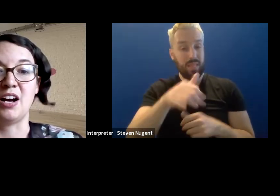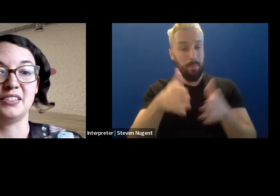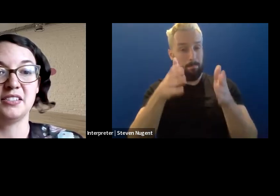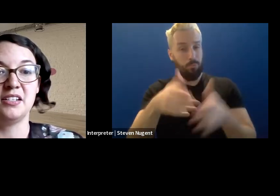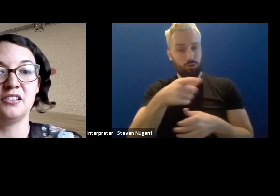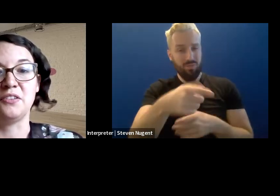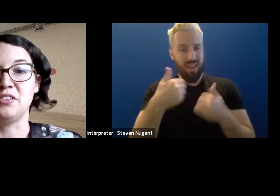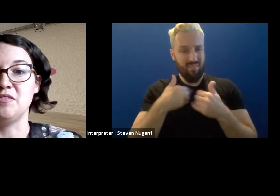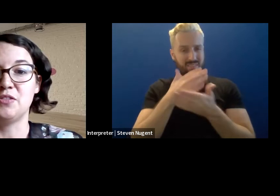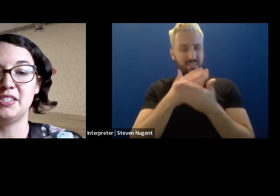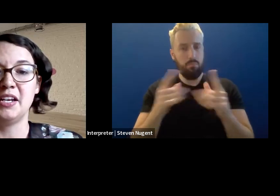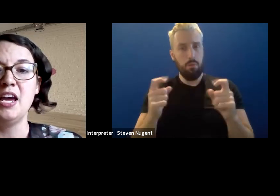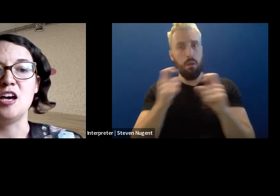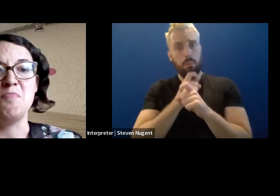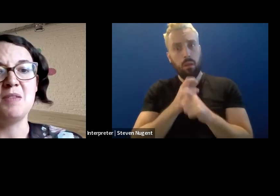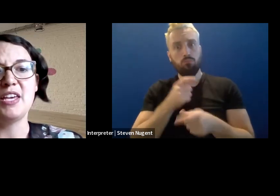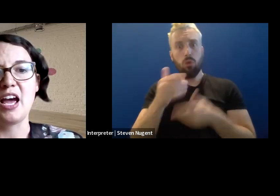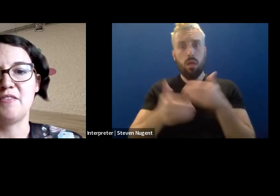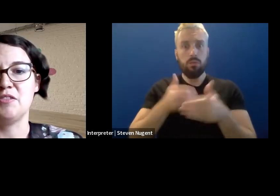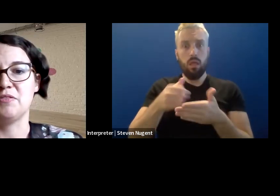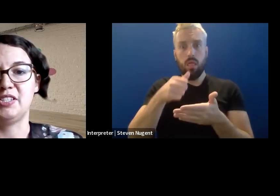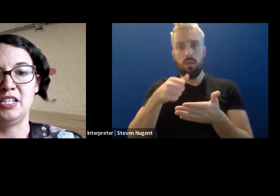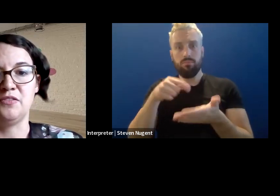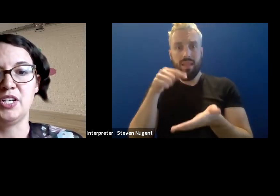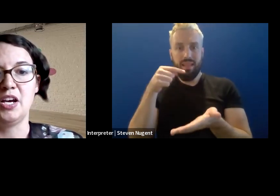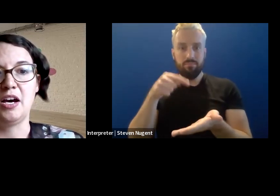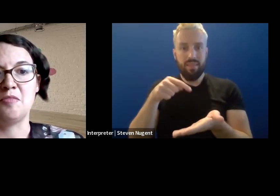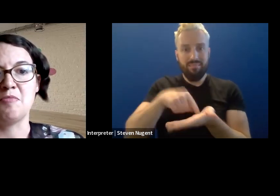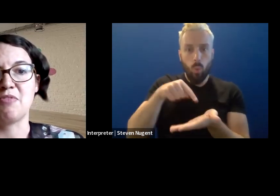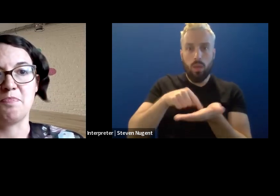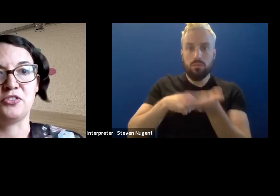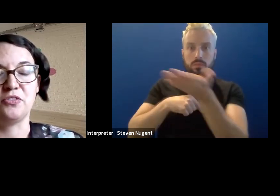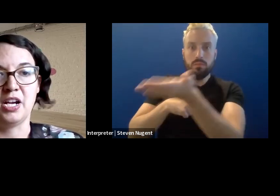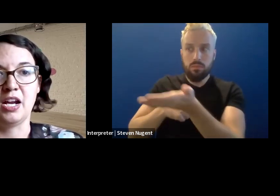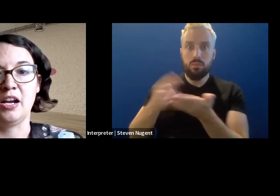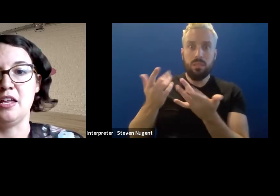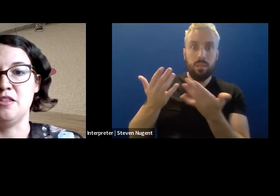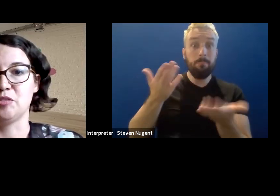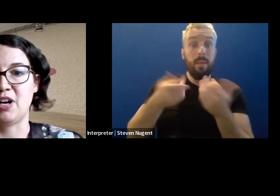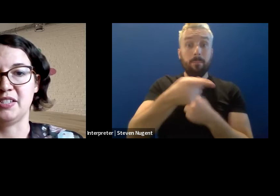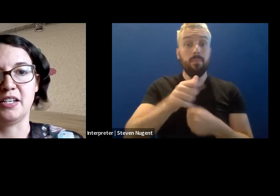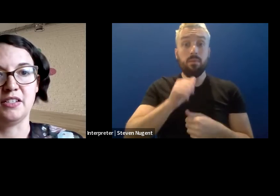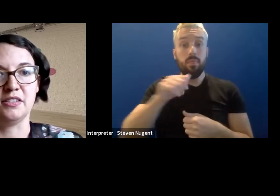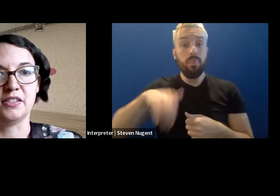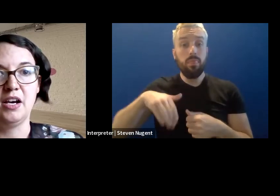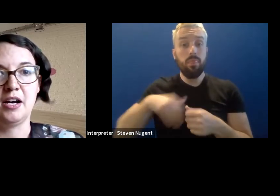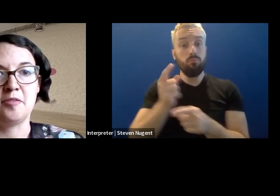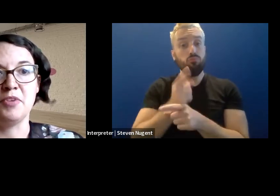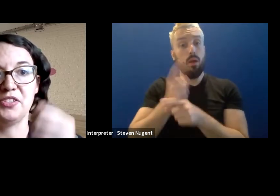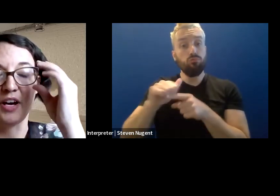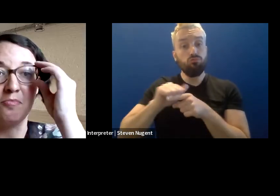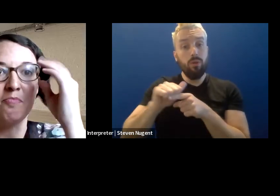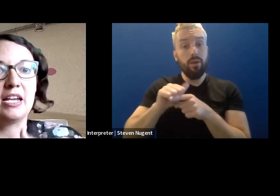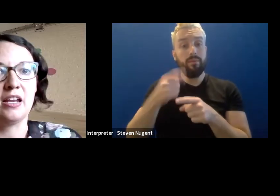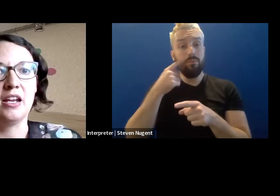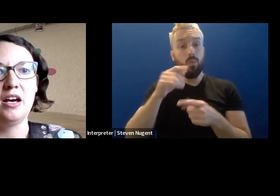complicated processes around invoicing, and maybe they haven't received proper training in those processes